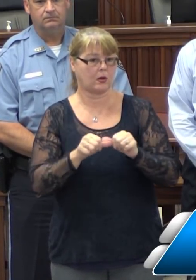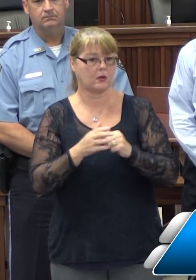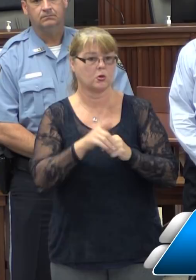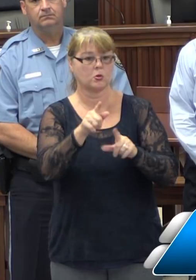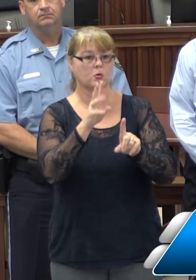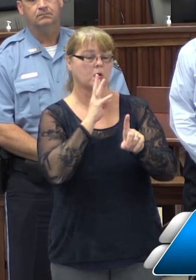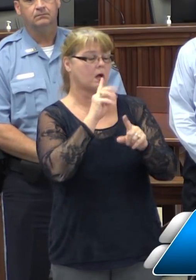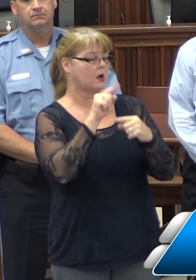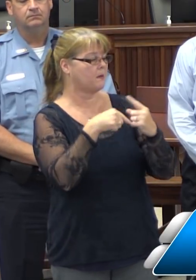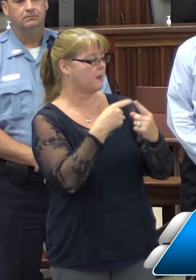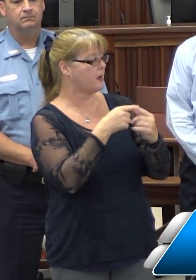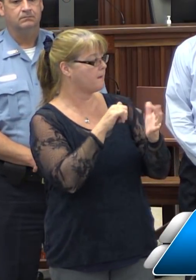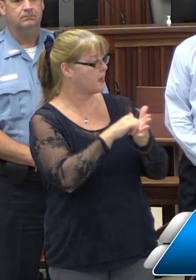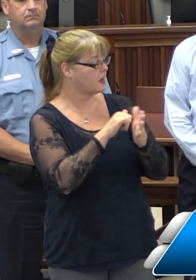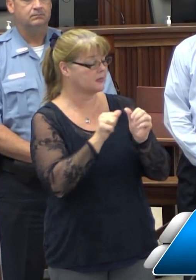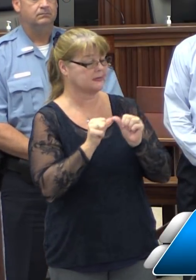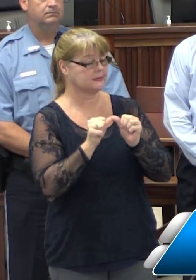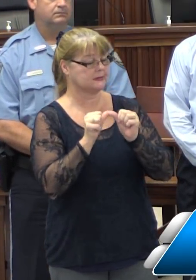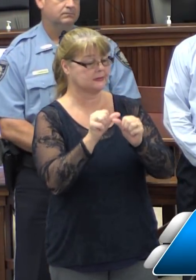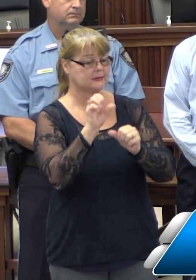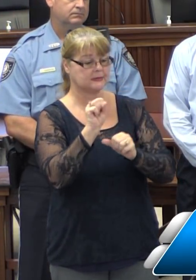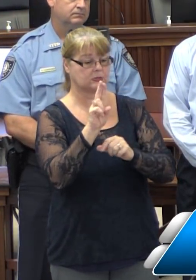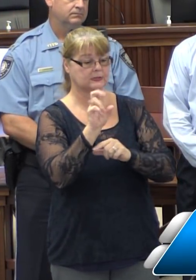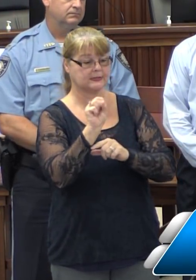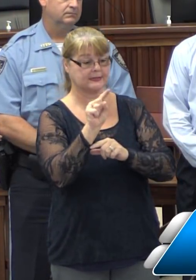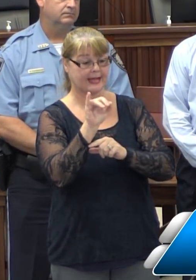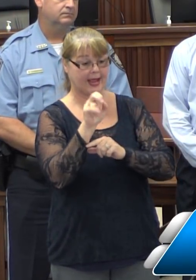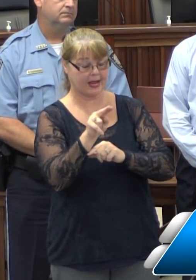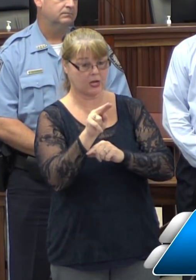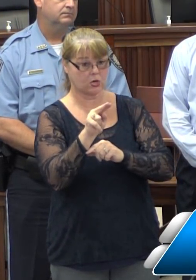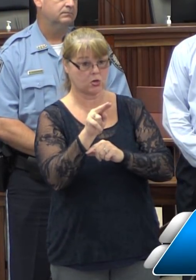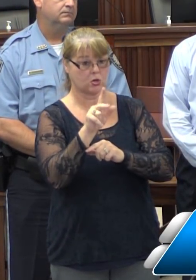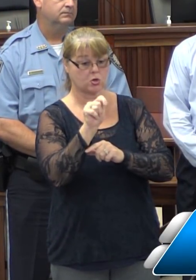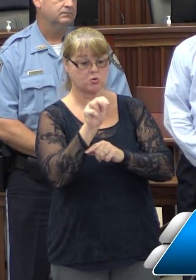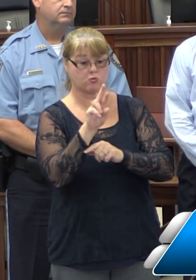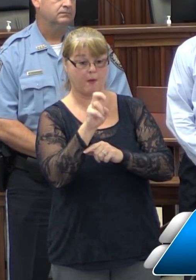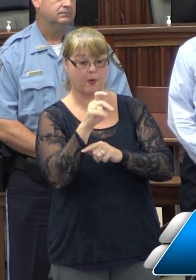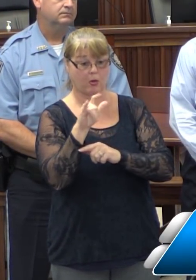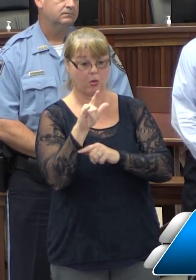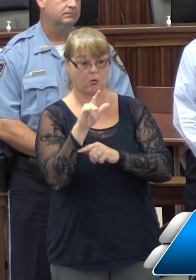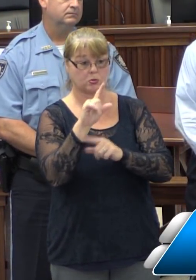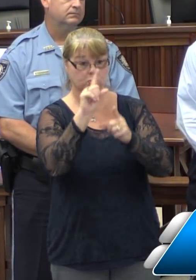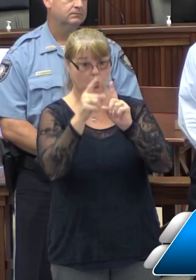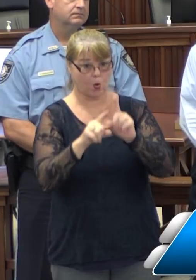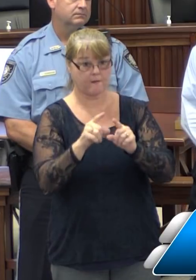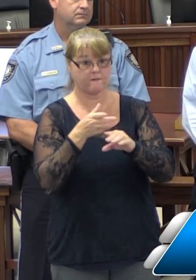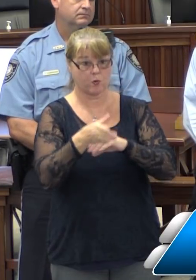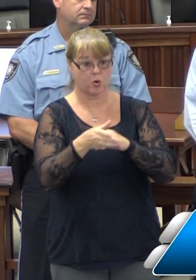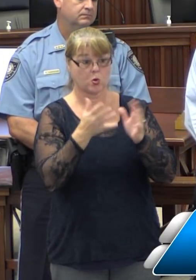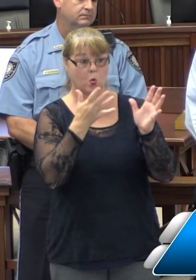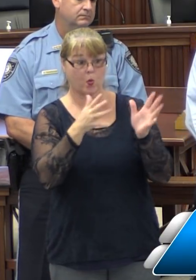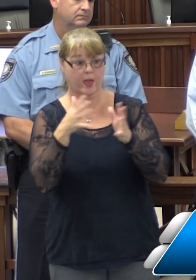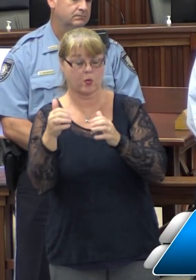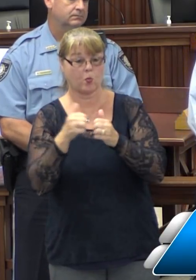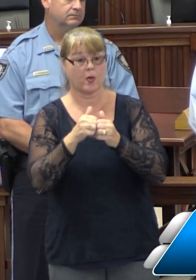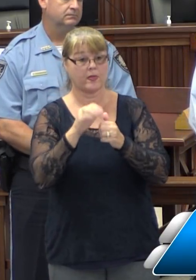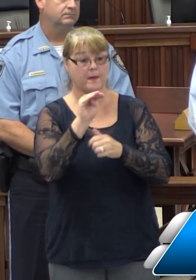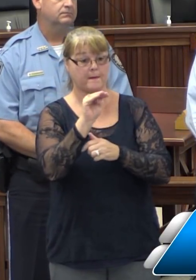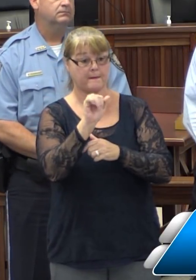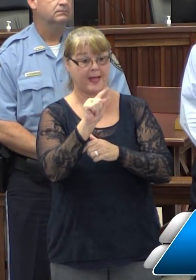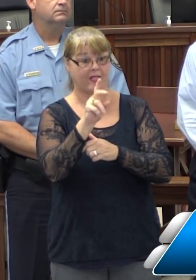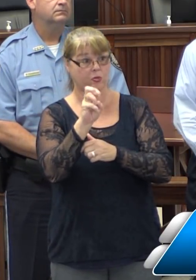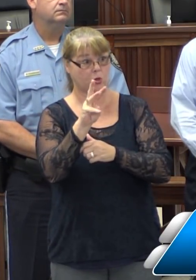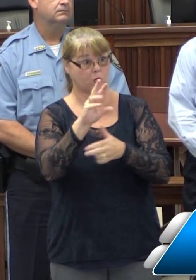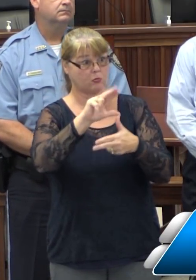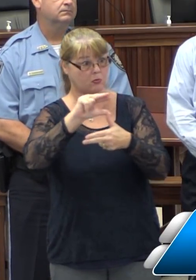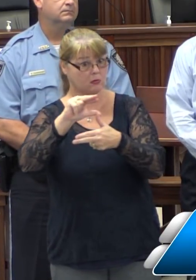talked about the possibility of sustained tropical storm force winds. With Hurricane Matthew, we had